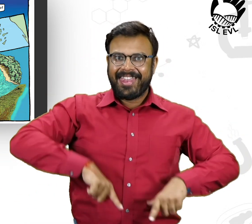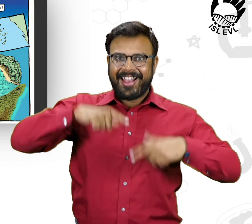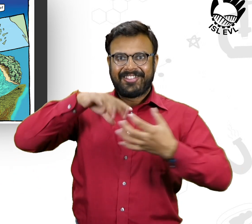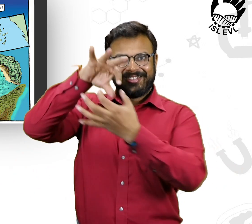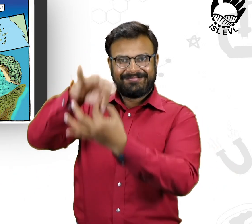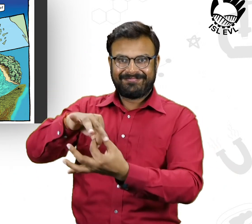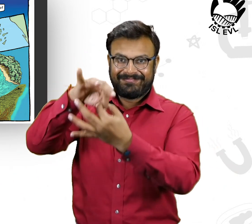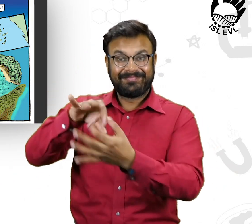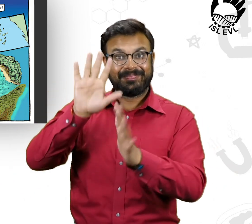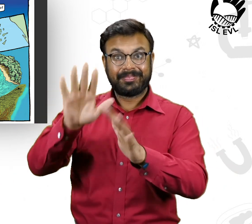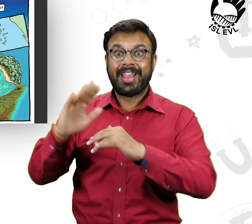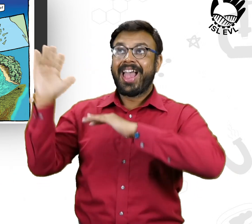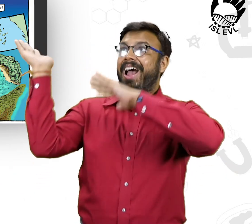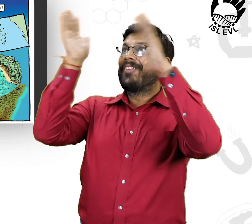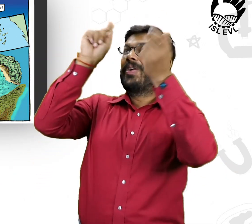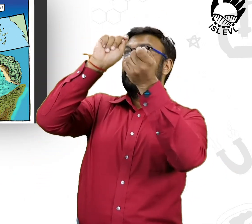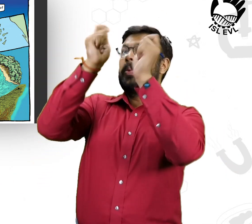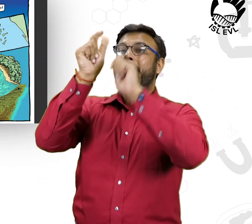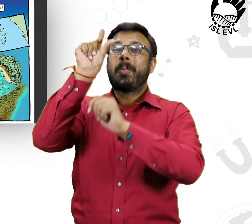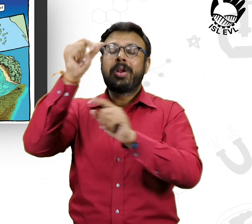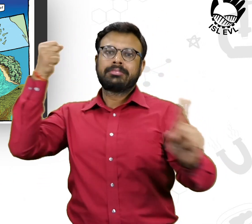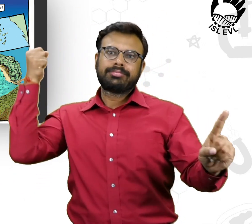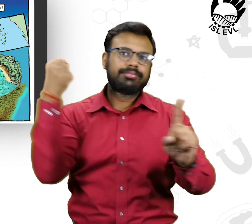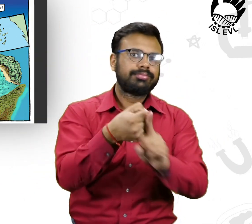impact on life there.